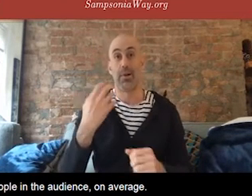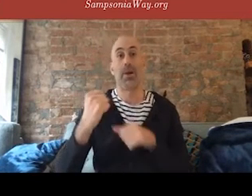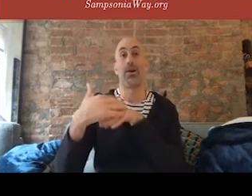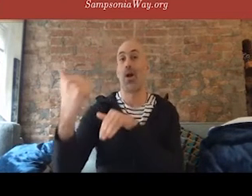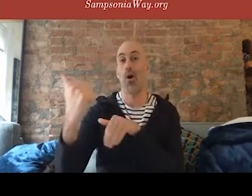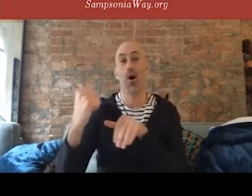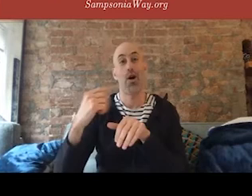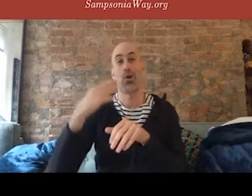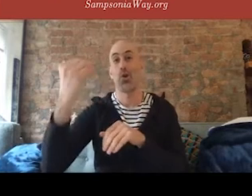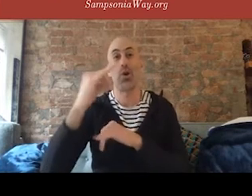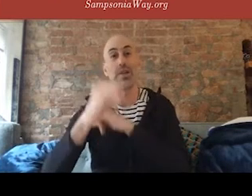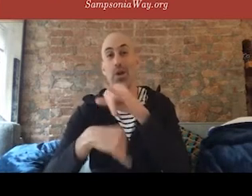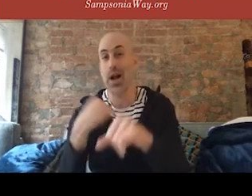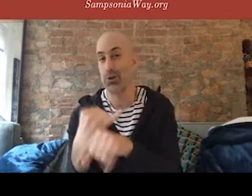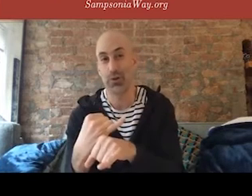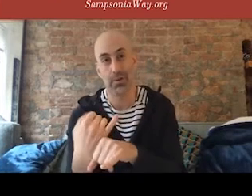average.